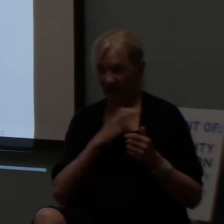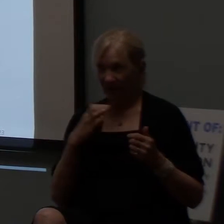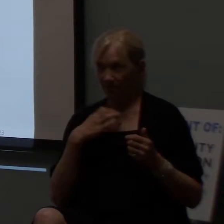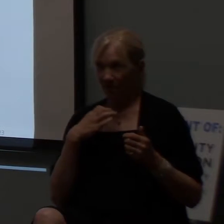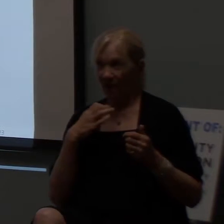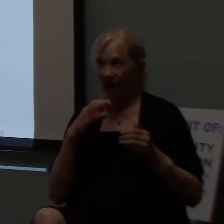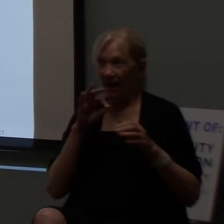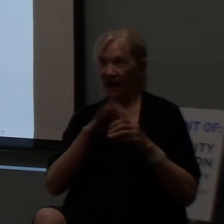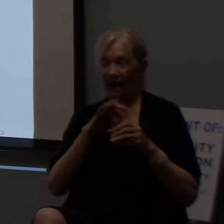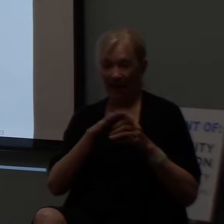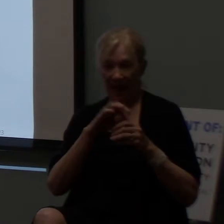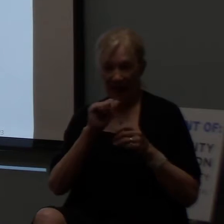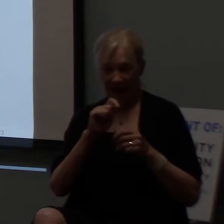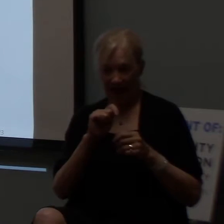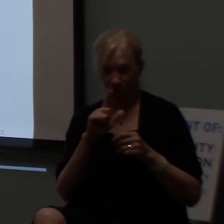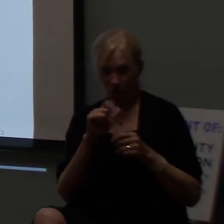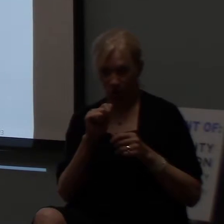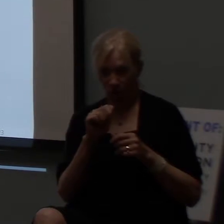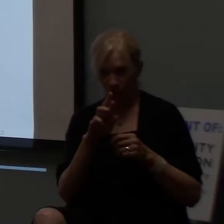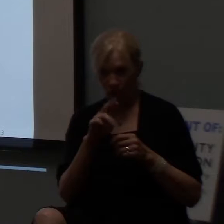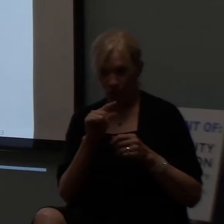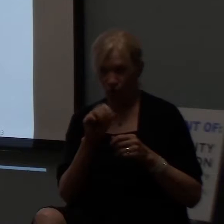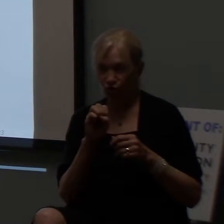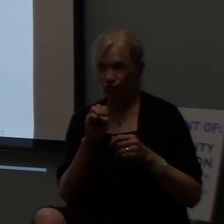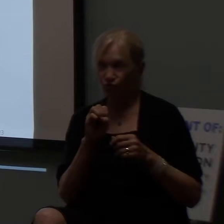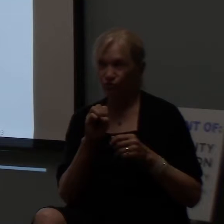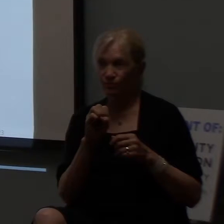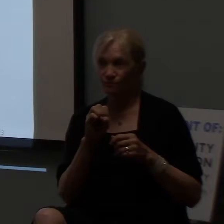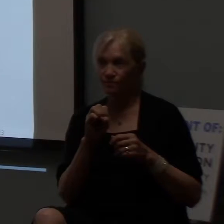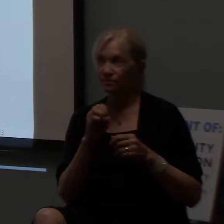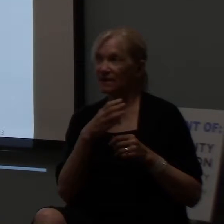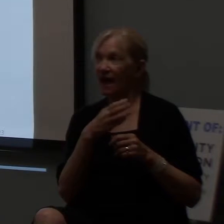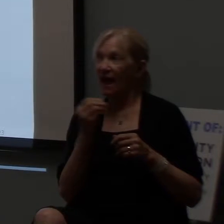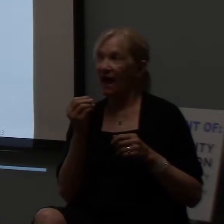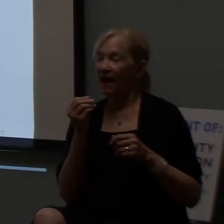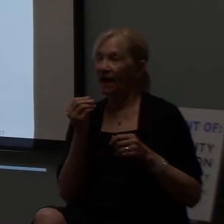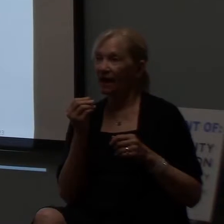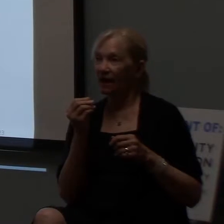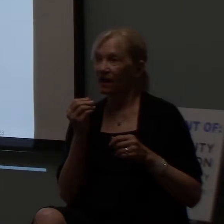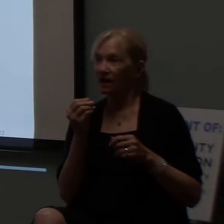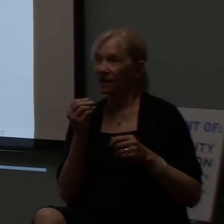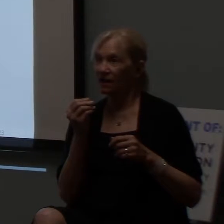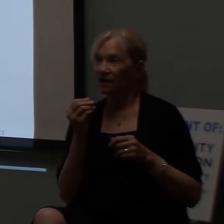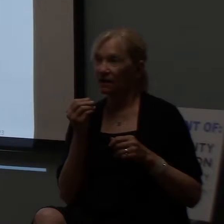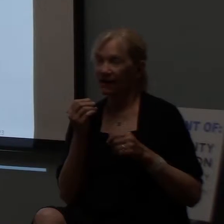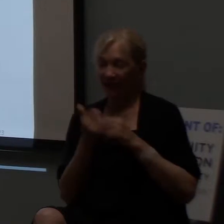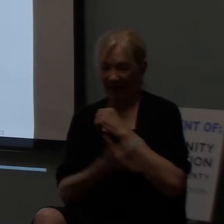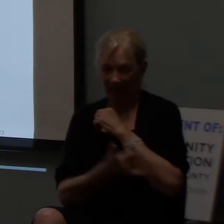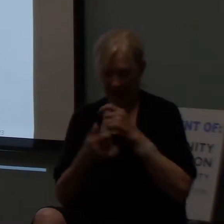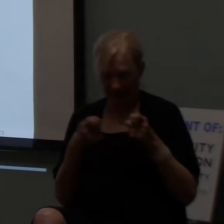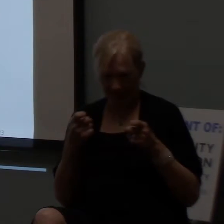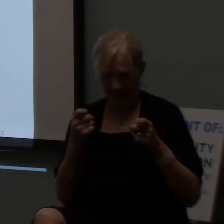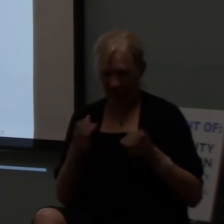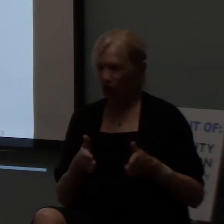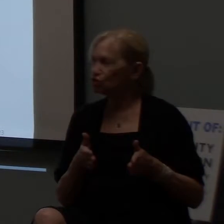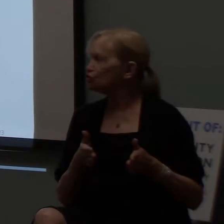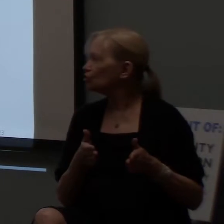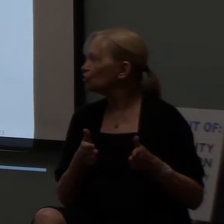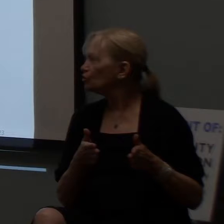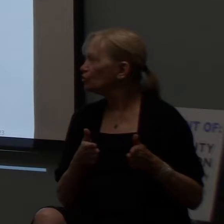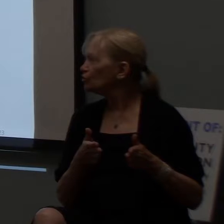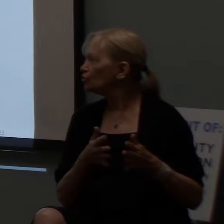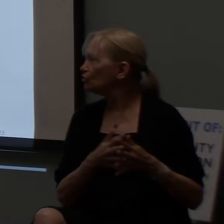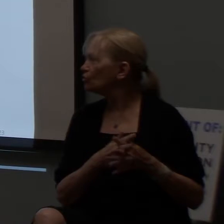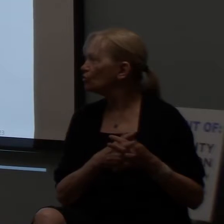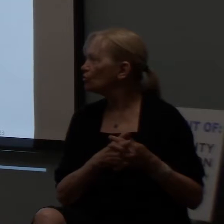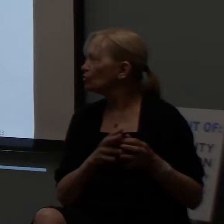large. Elected at large. And they have a county manager. Yes, we do. I don't have that written